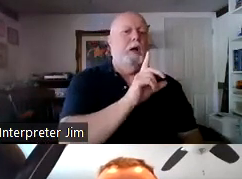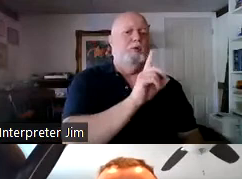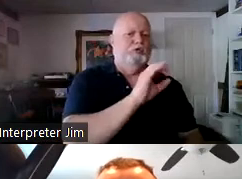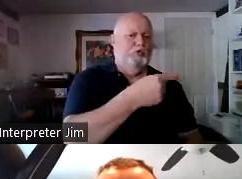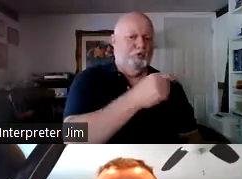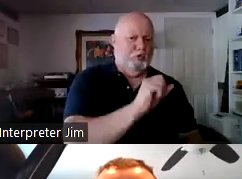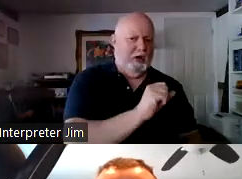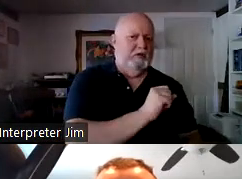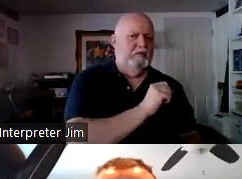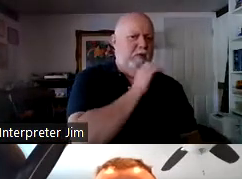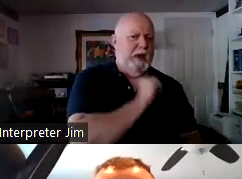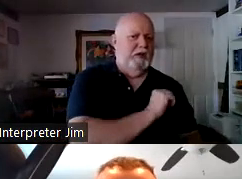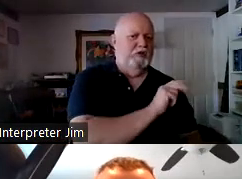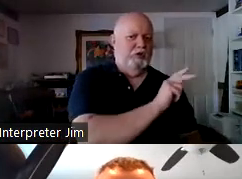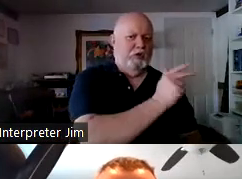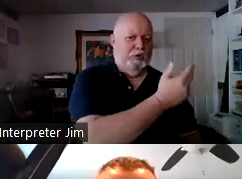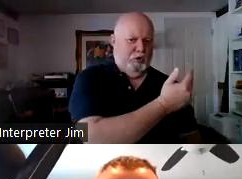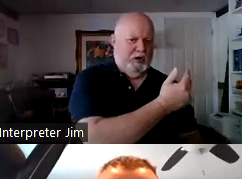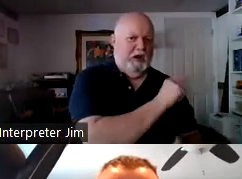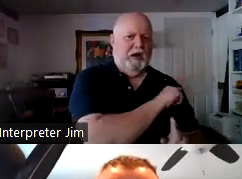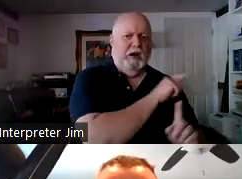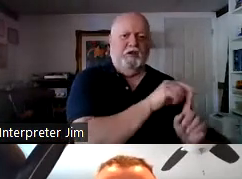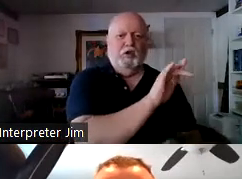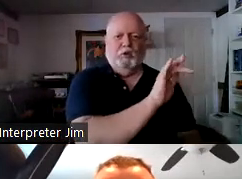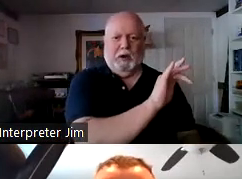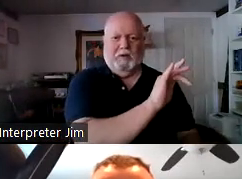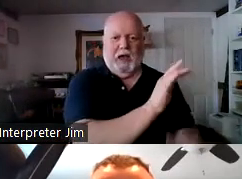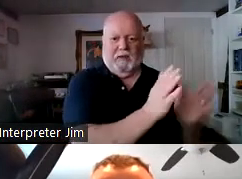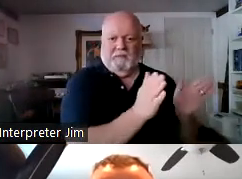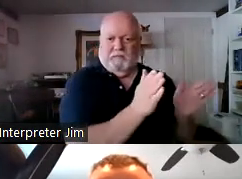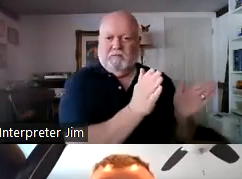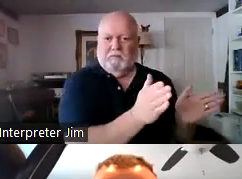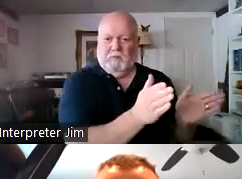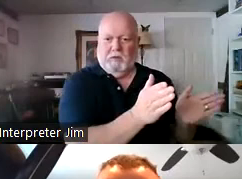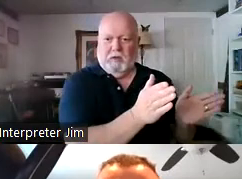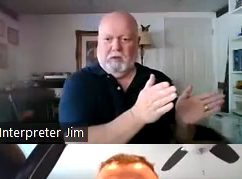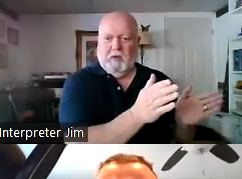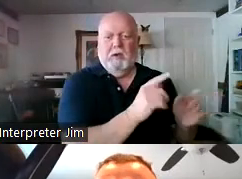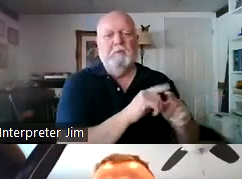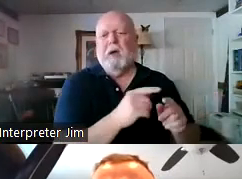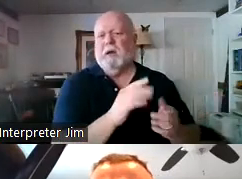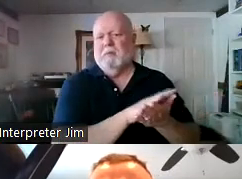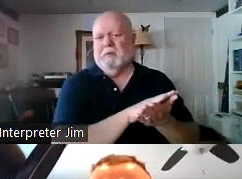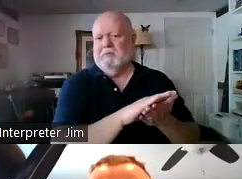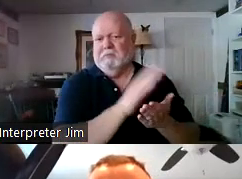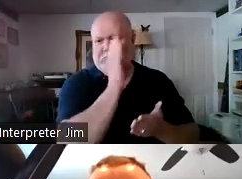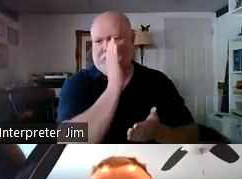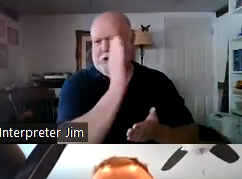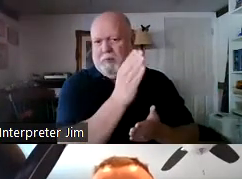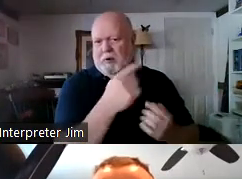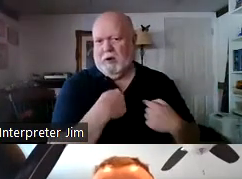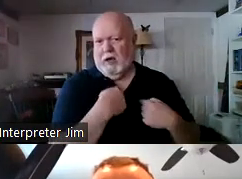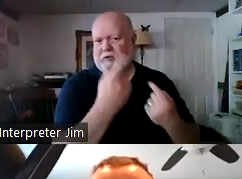25, essentially. I mean, I had clean periods where I'd stop for a year and a half, but I've been clean since I was 25, and I didn't start